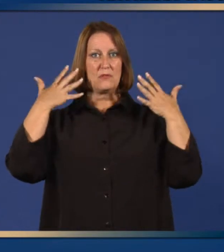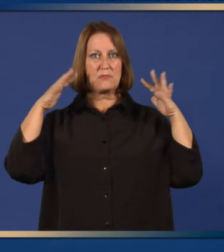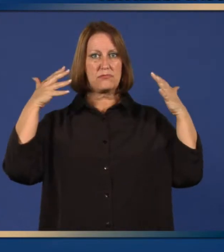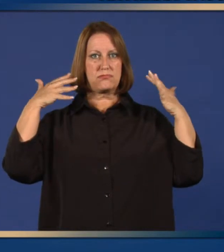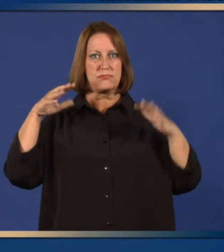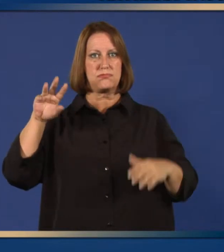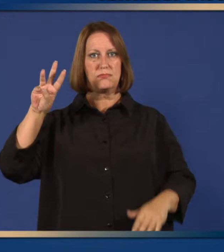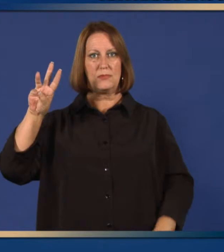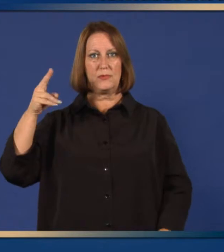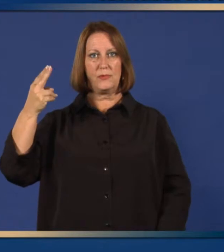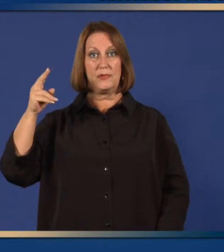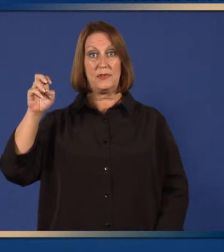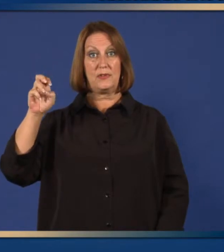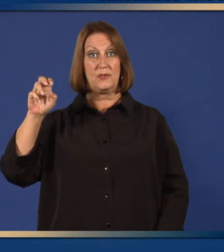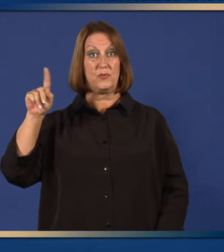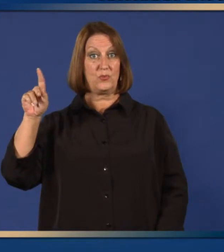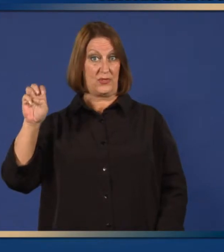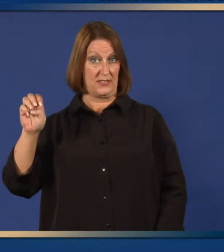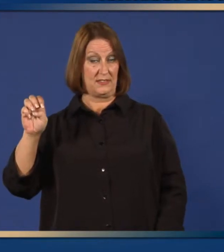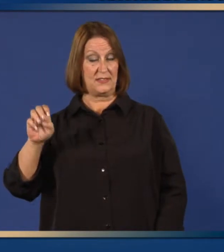a fast heartbeat,